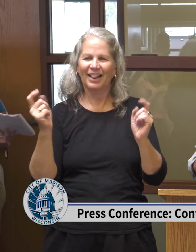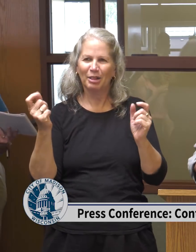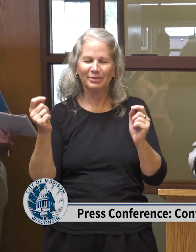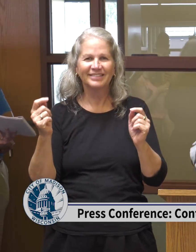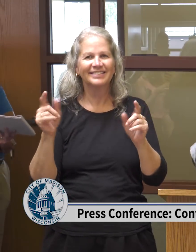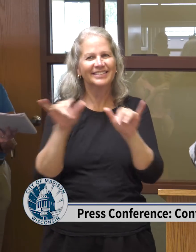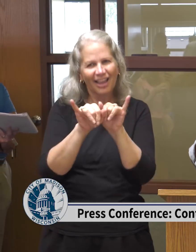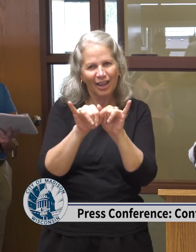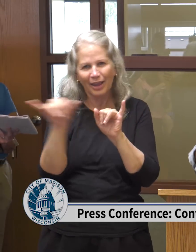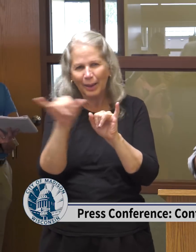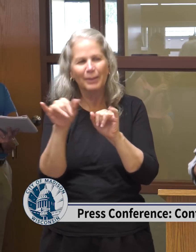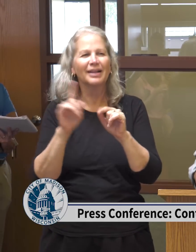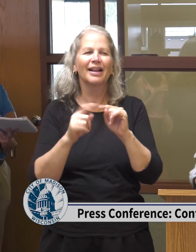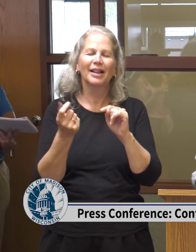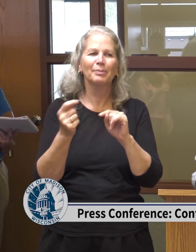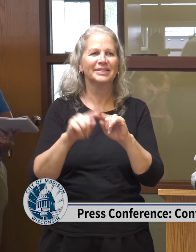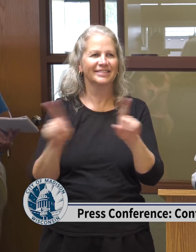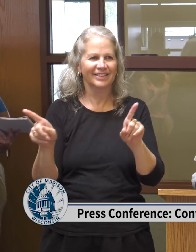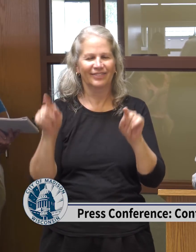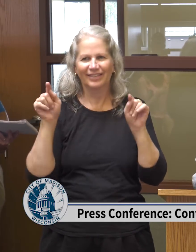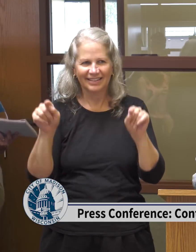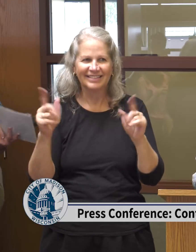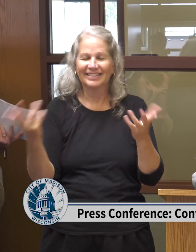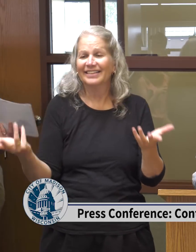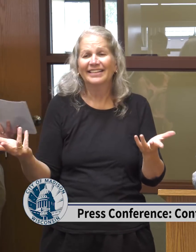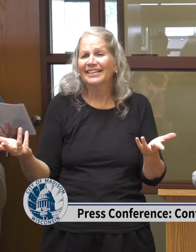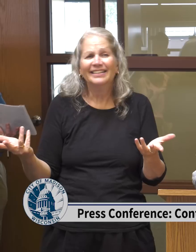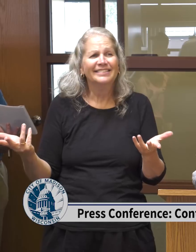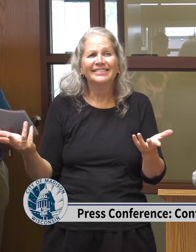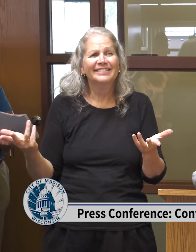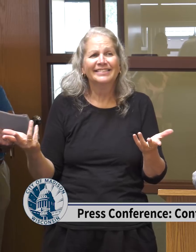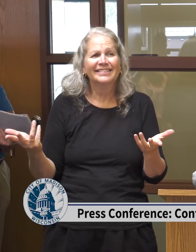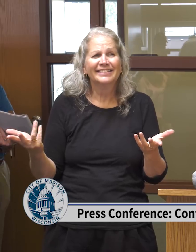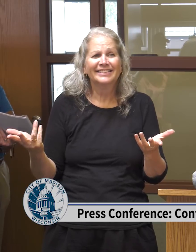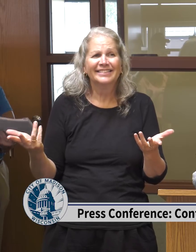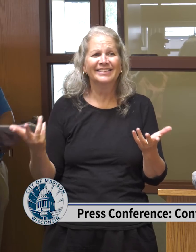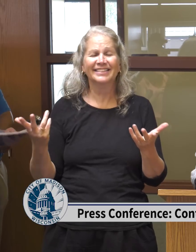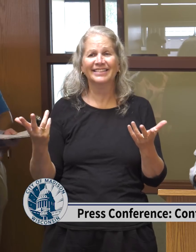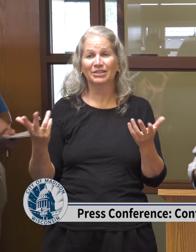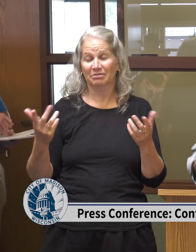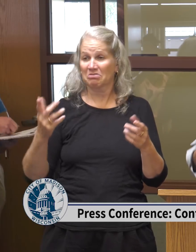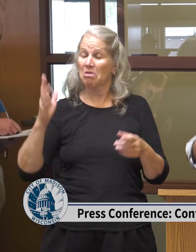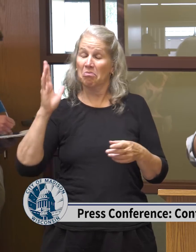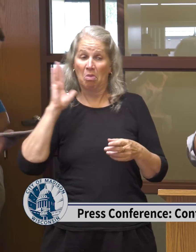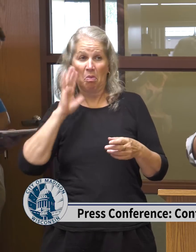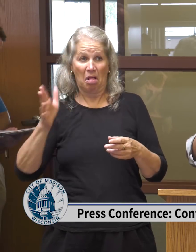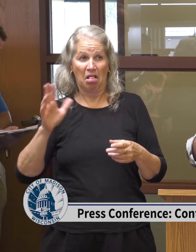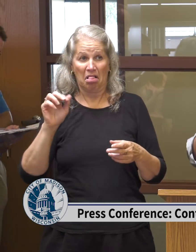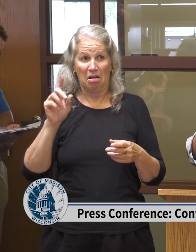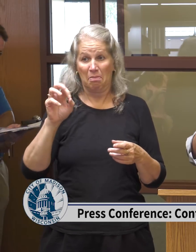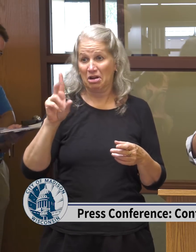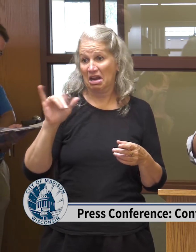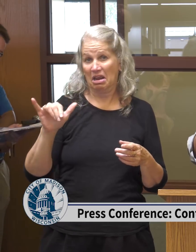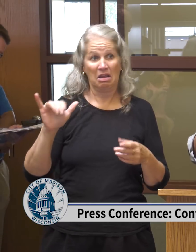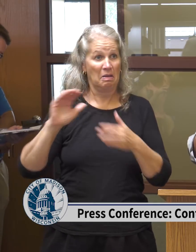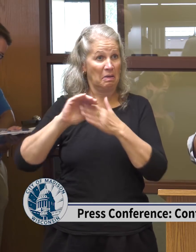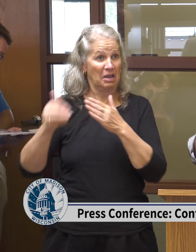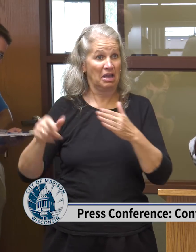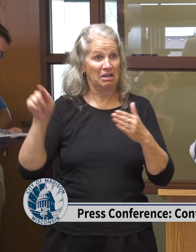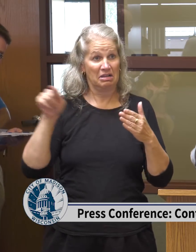Labor Day weekend or in mid-September. It's all dependent on the level of the